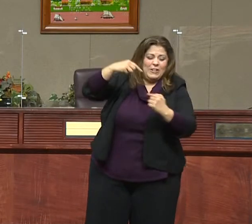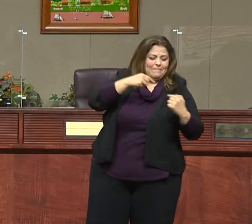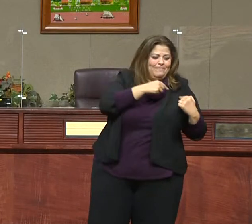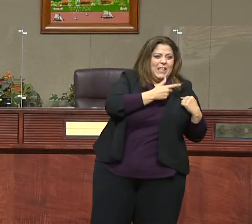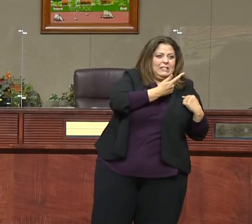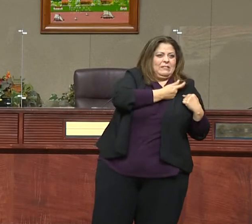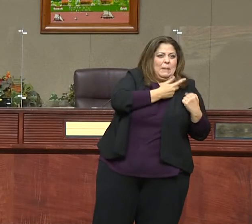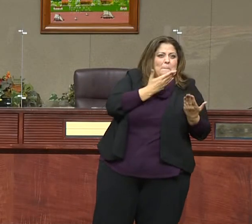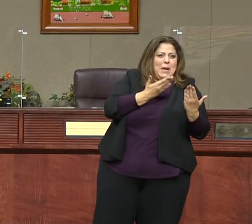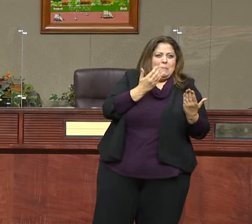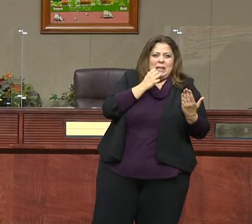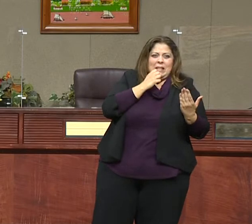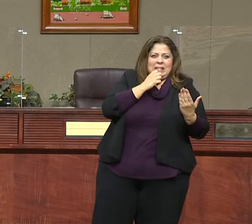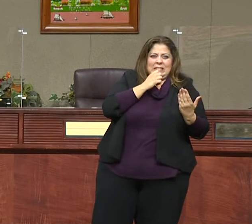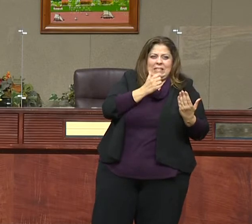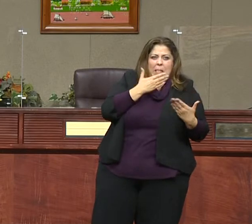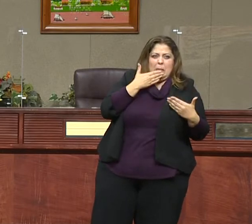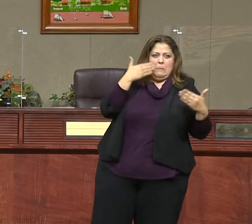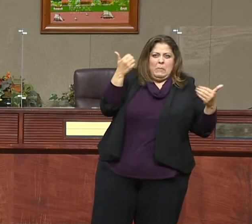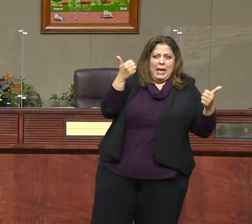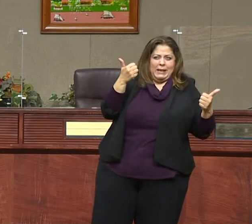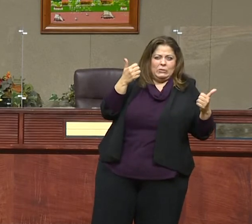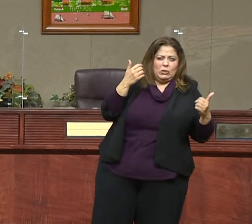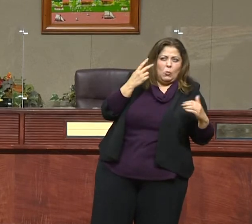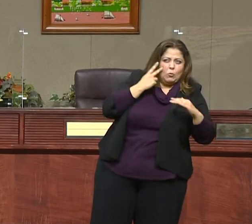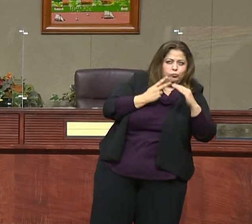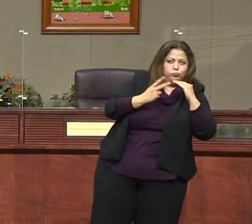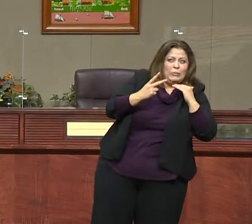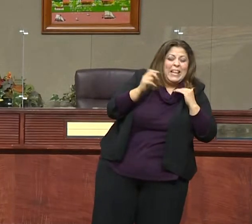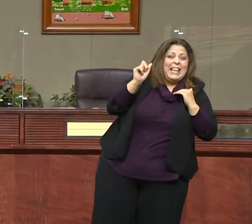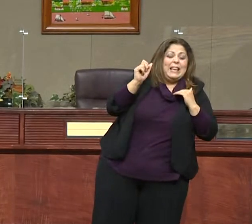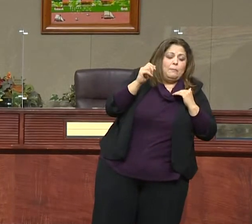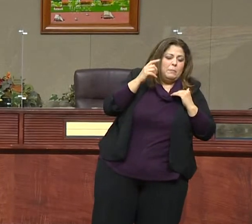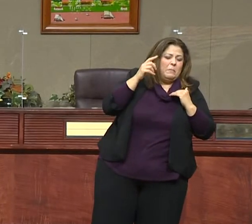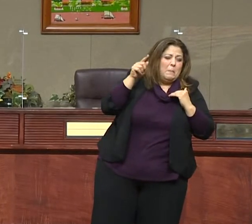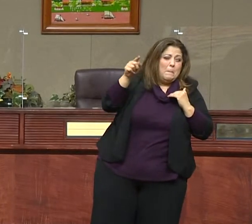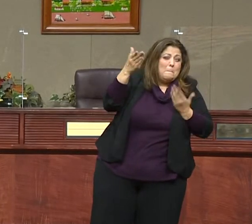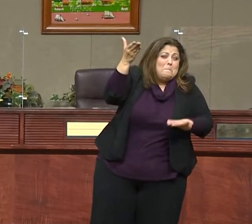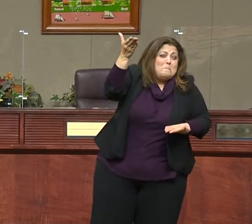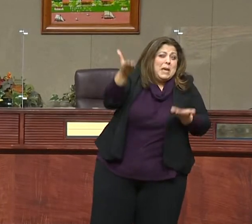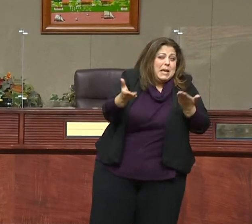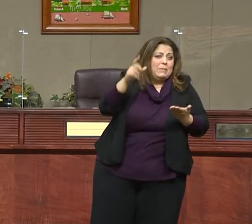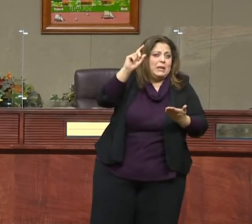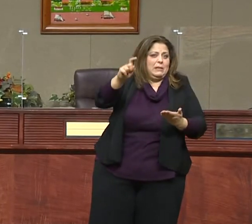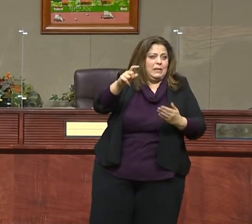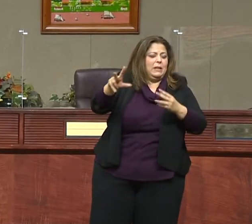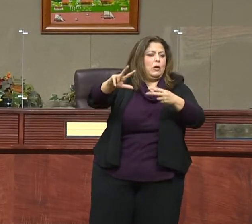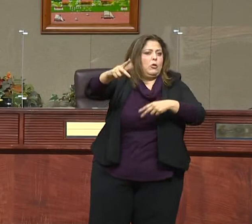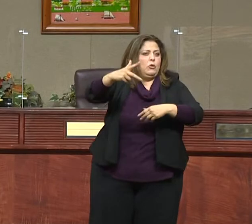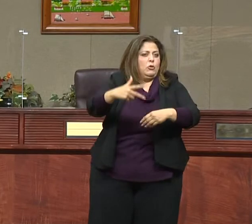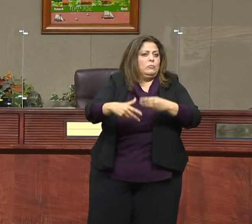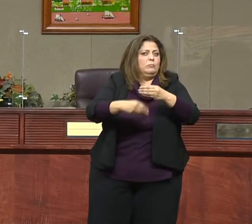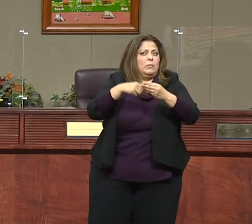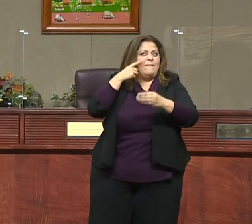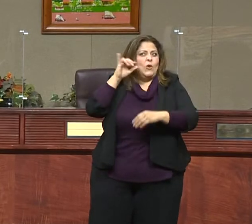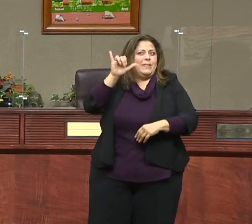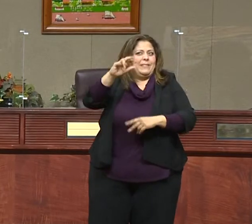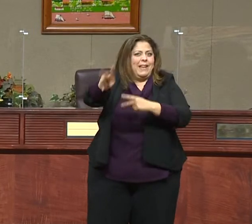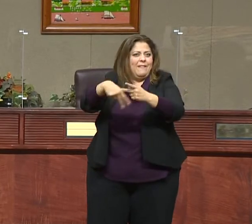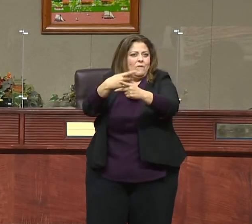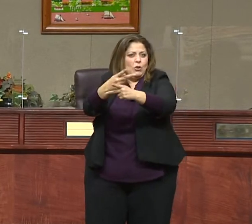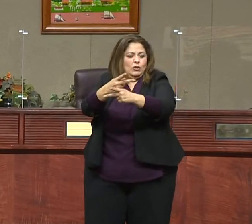that's what we're pre-planning ahead based on what we know about viruses and how they reproduce and mutate.